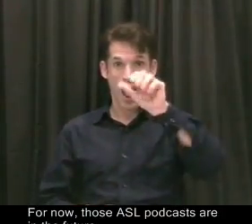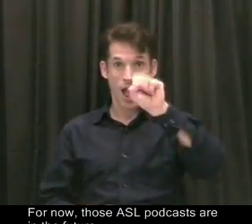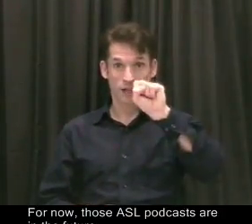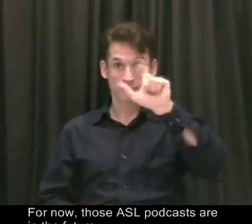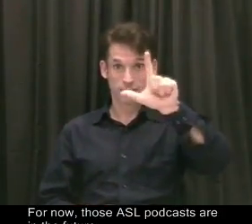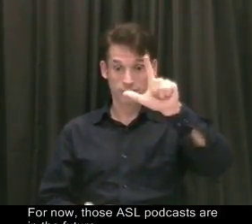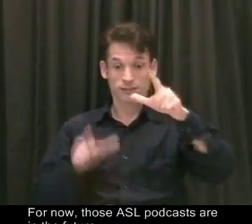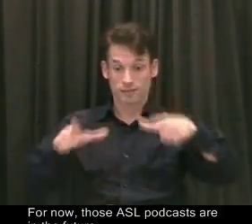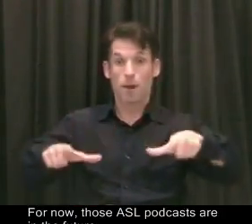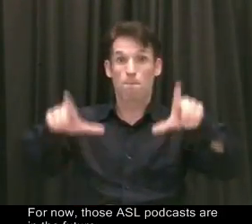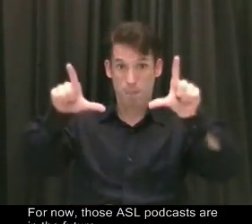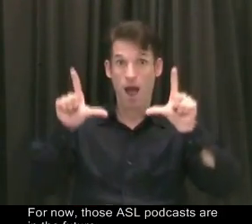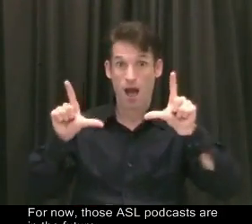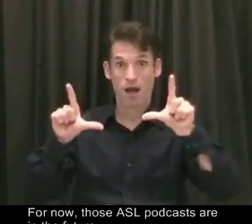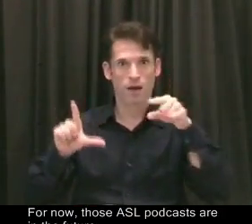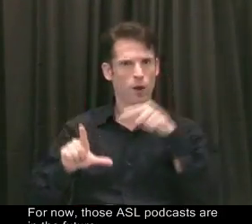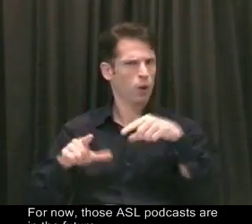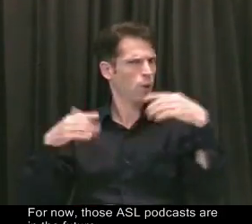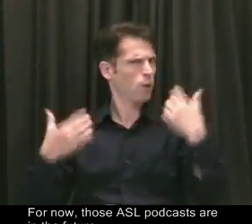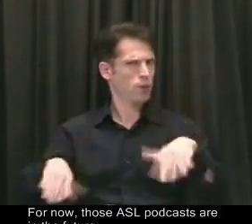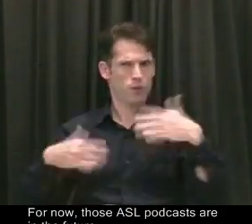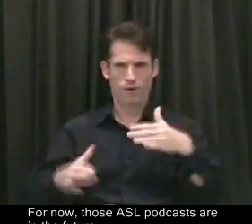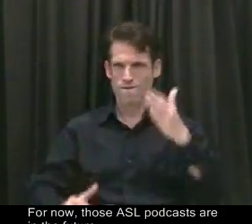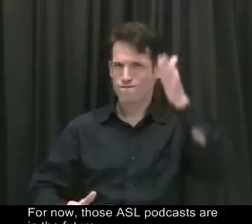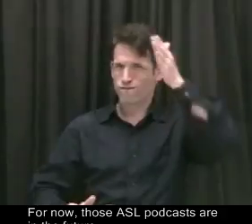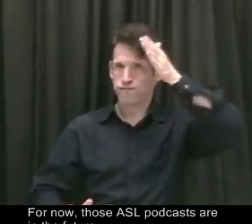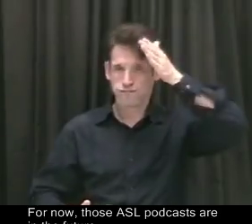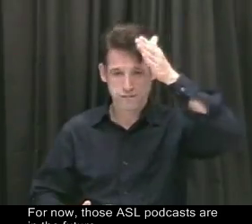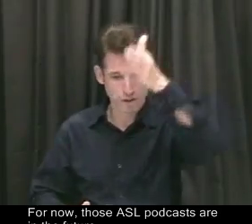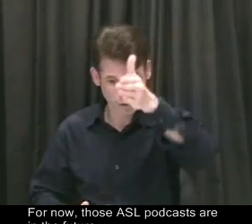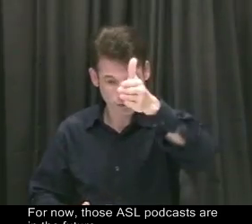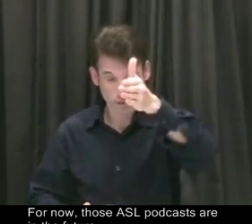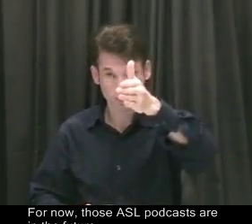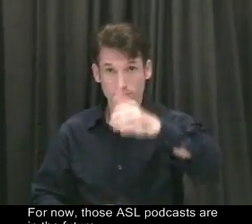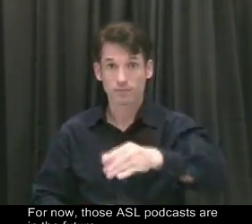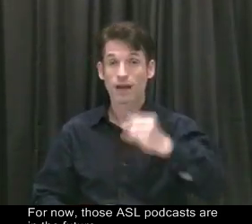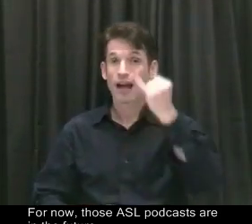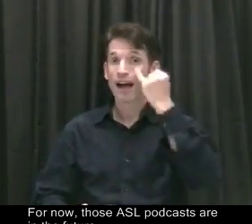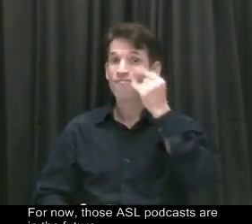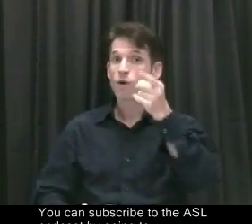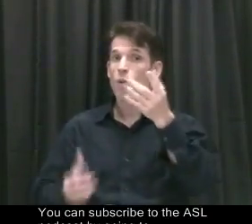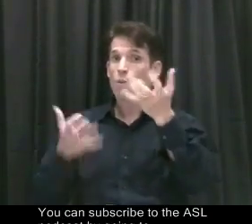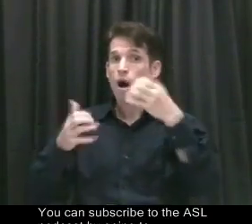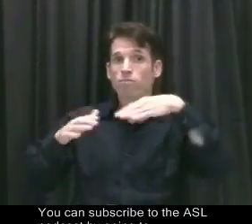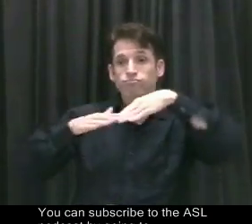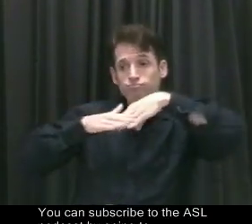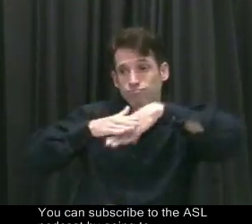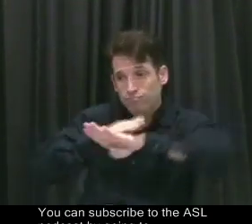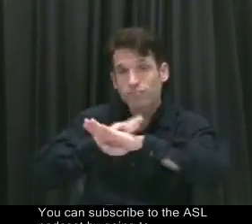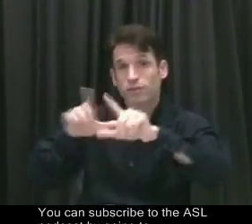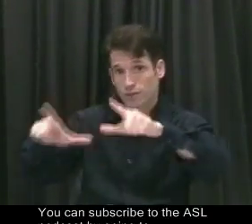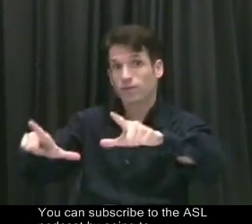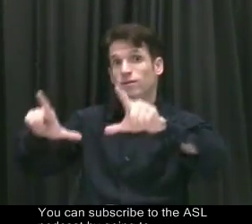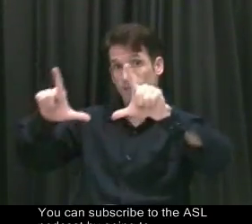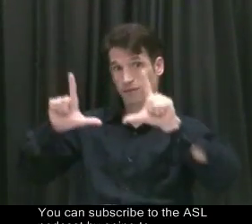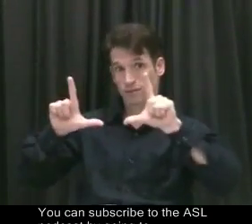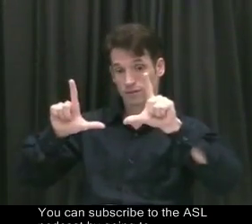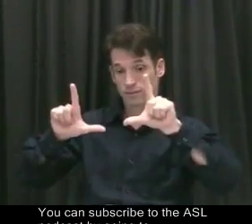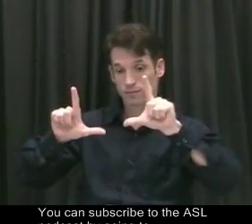For now, those ASL podcasts are in the future. You can subscribe to